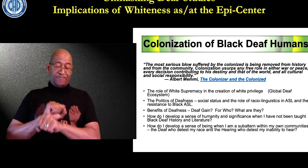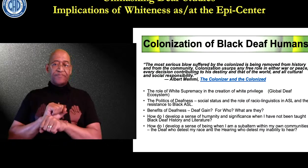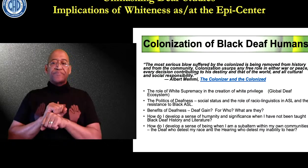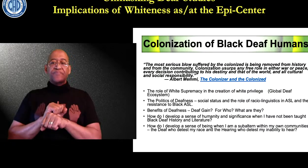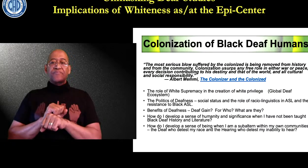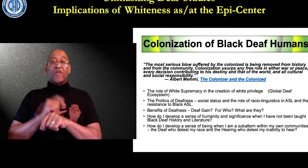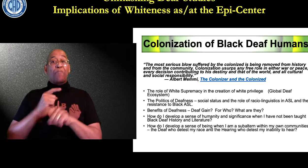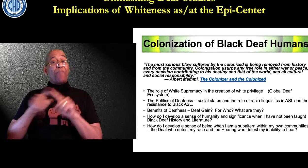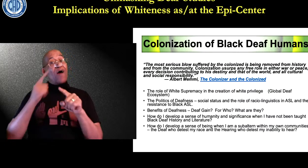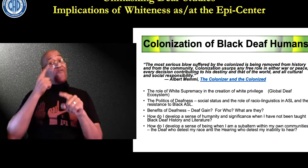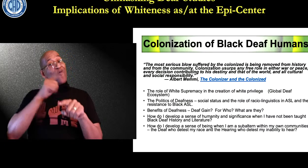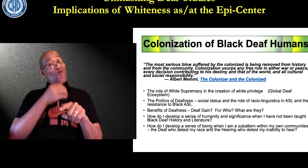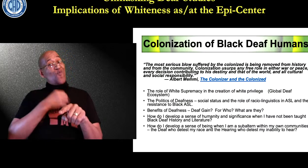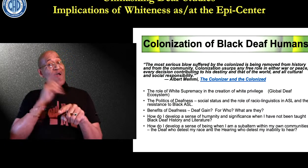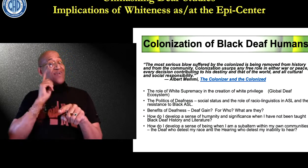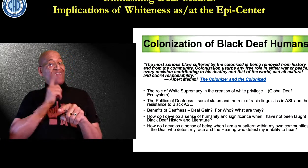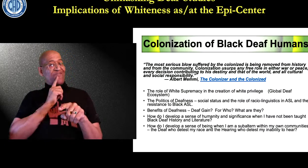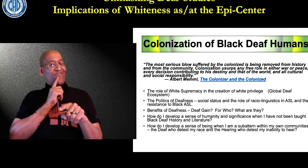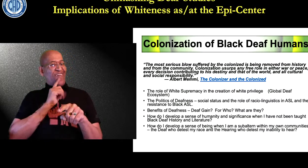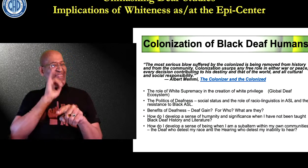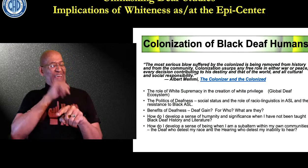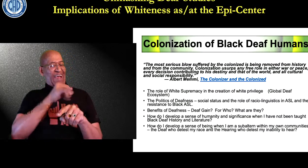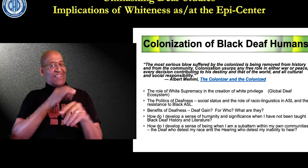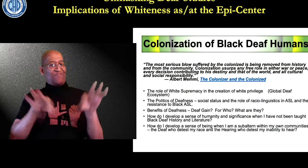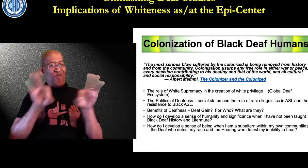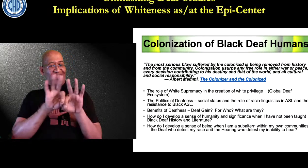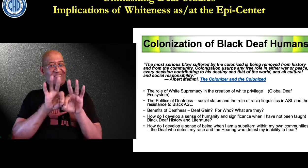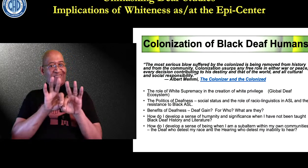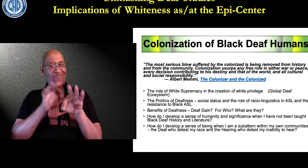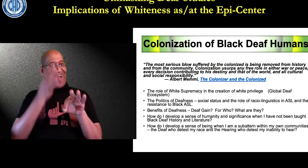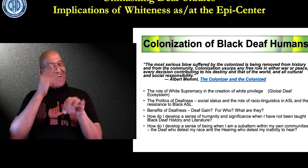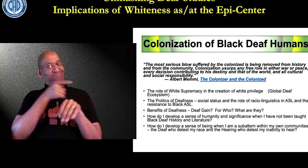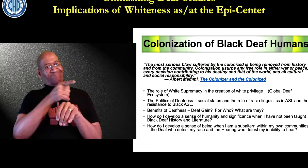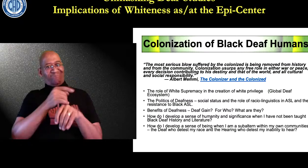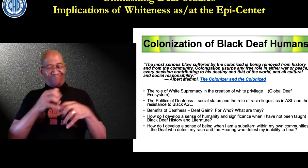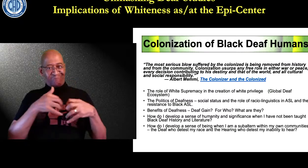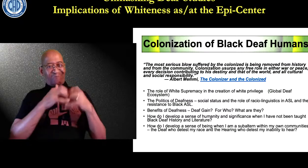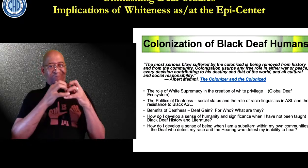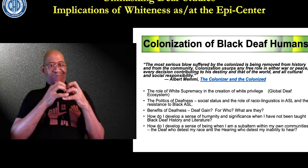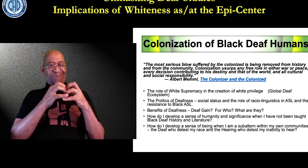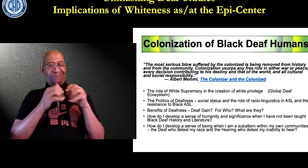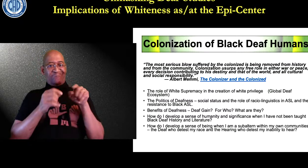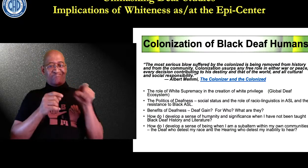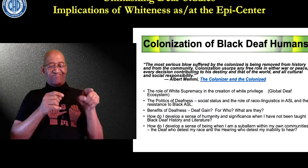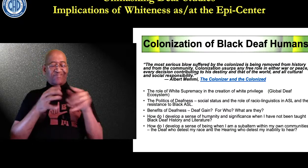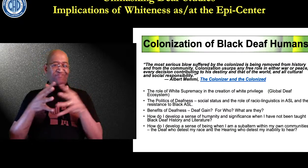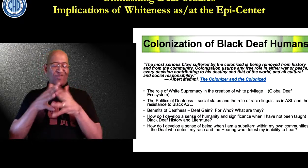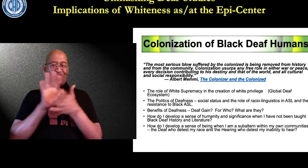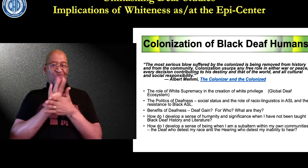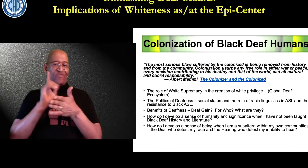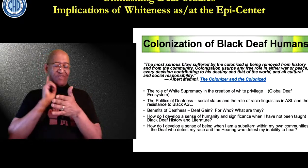Why is that important to me? Because that was a time period they were fighting